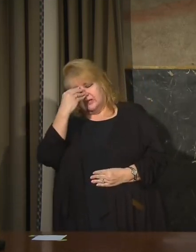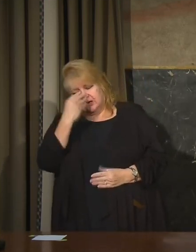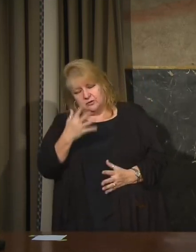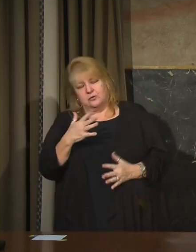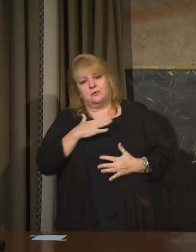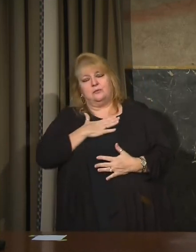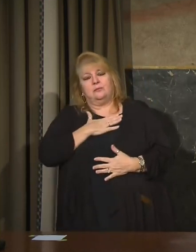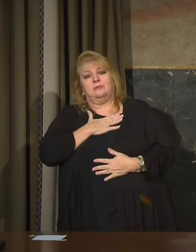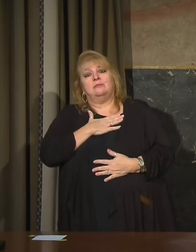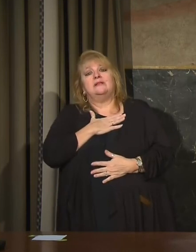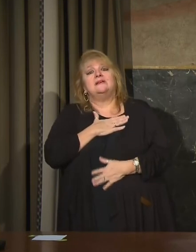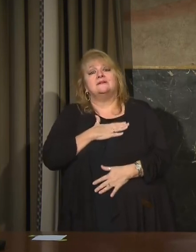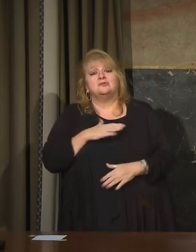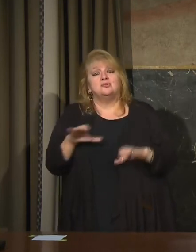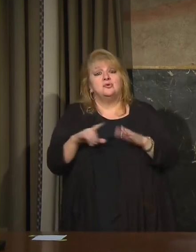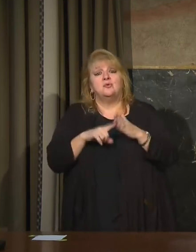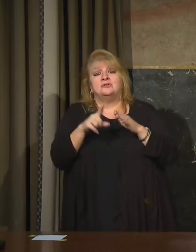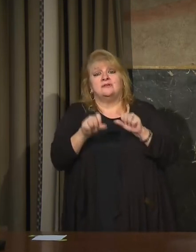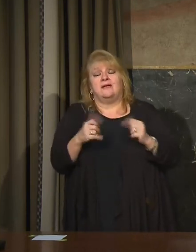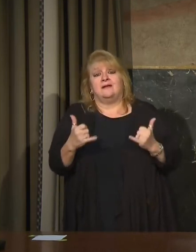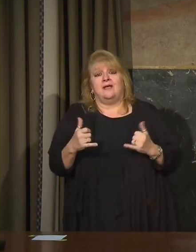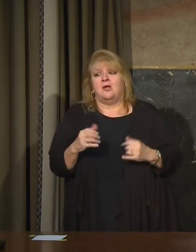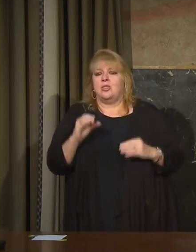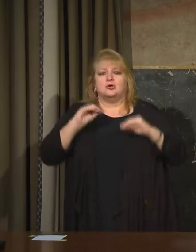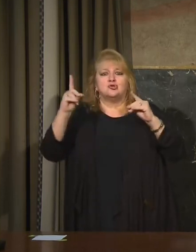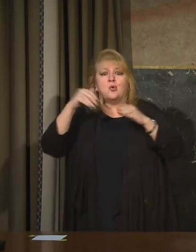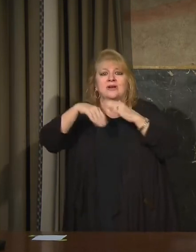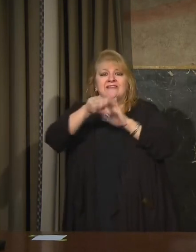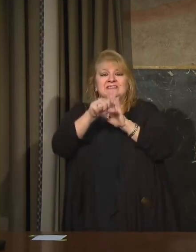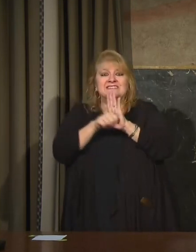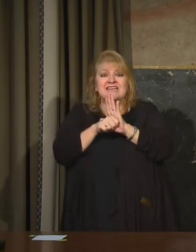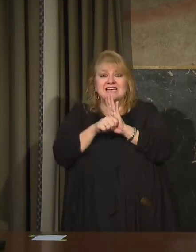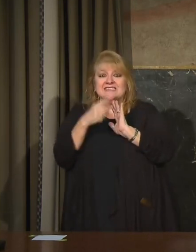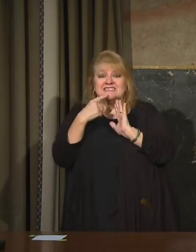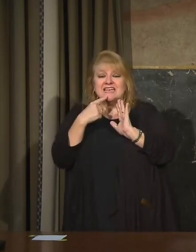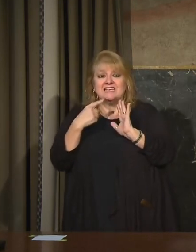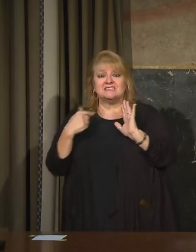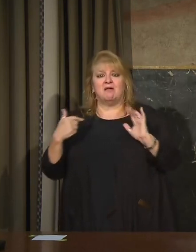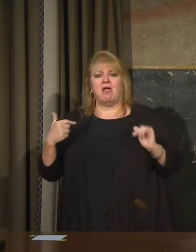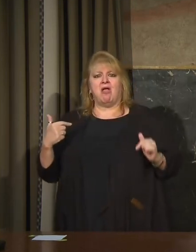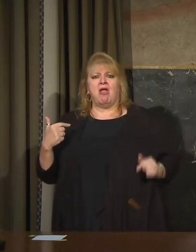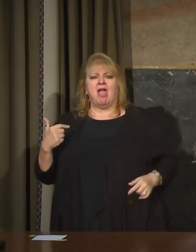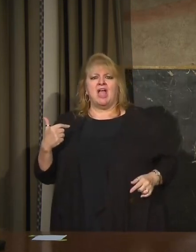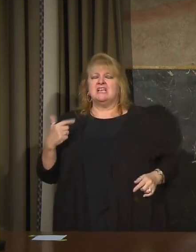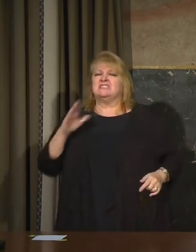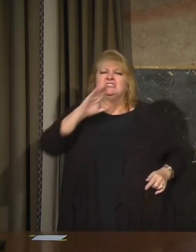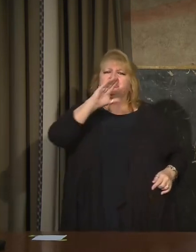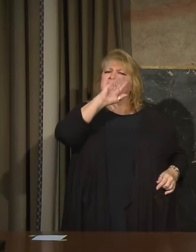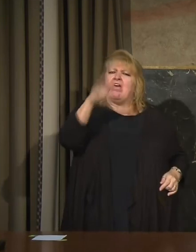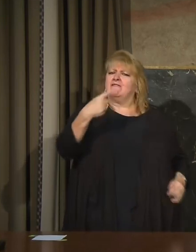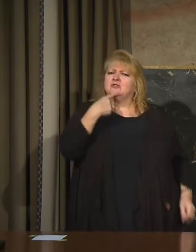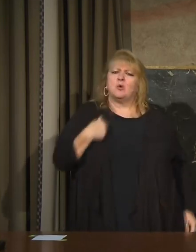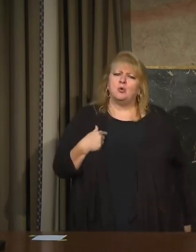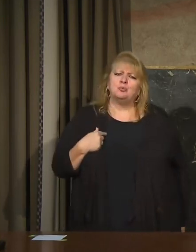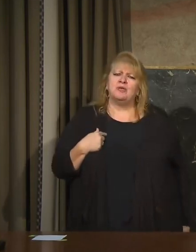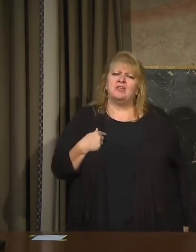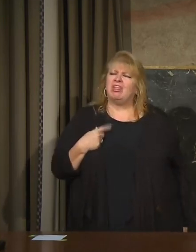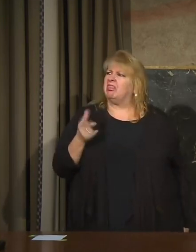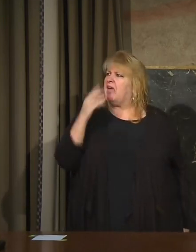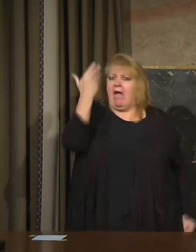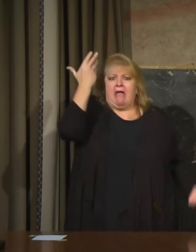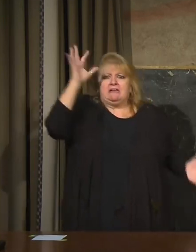now. There is nobody in our state who can say, honestly, I wasn't told, I didn't know.